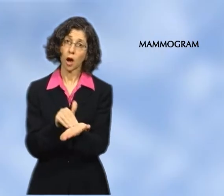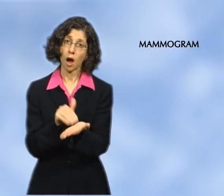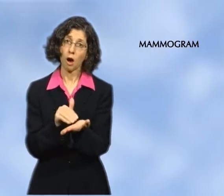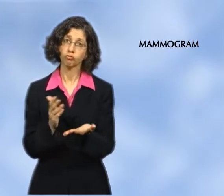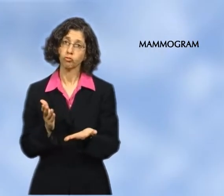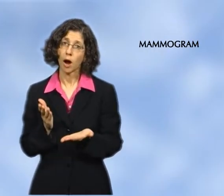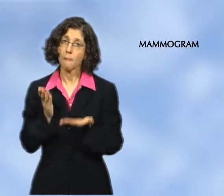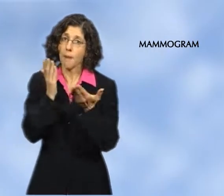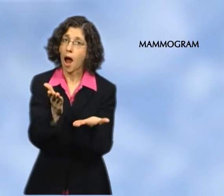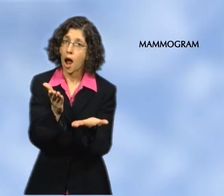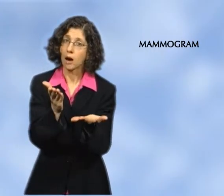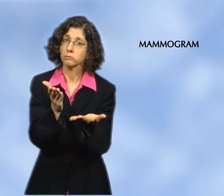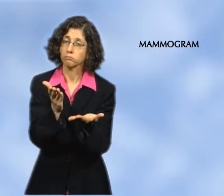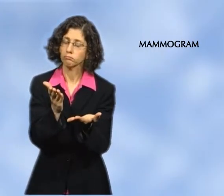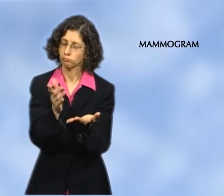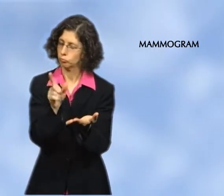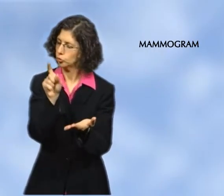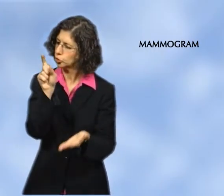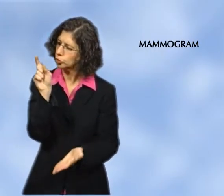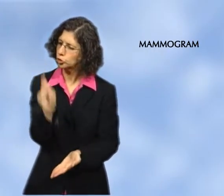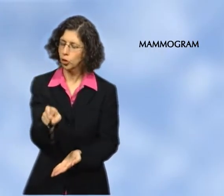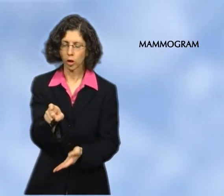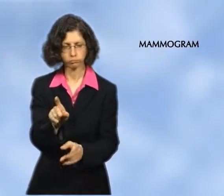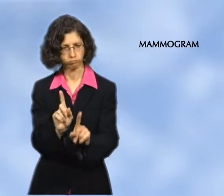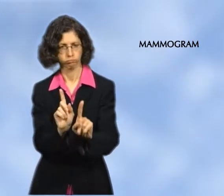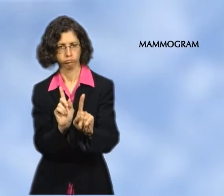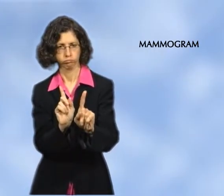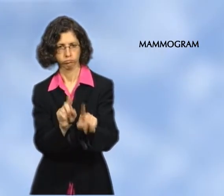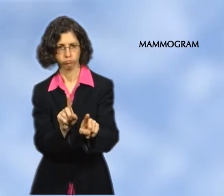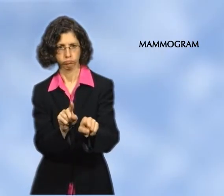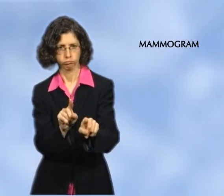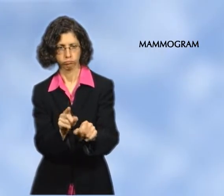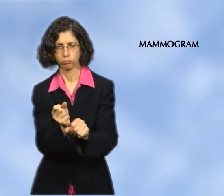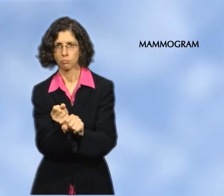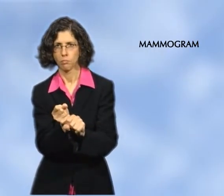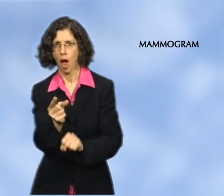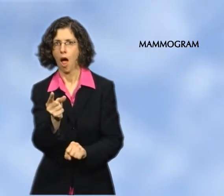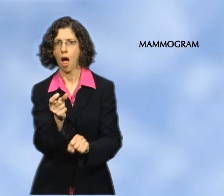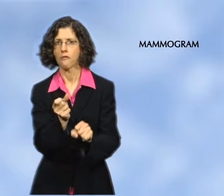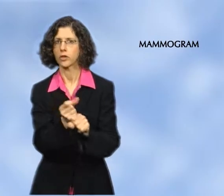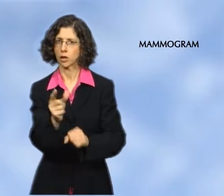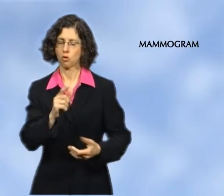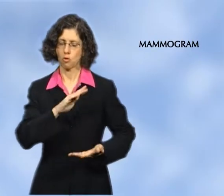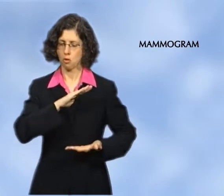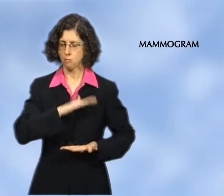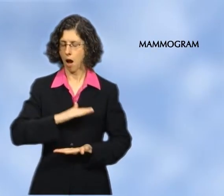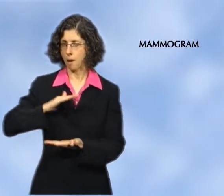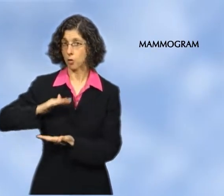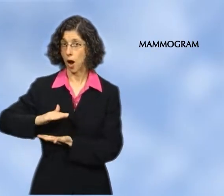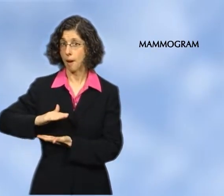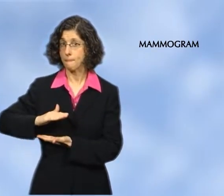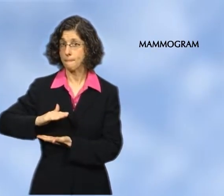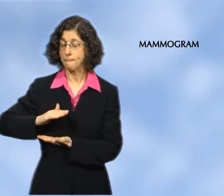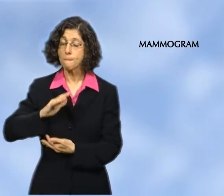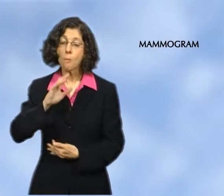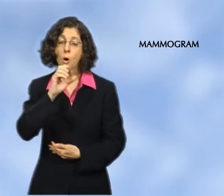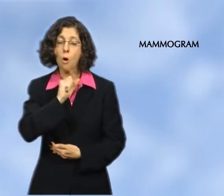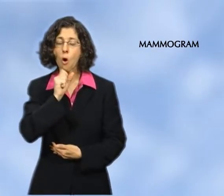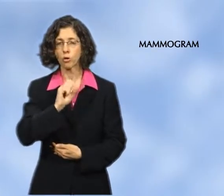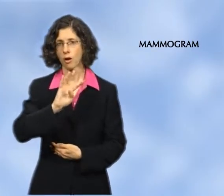Doctors recommend that you should have a mammogram every year once you have reached